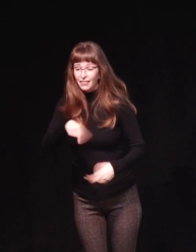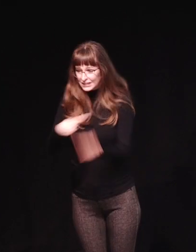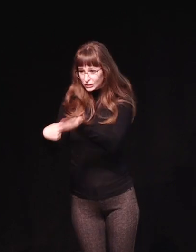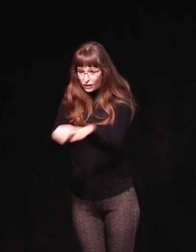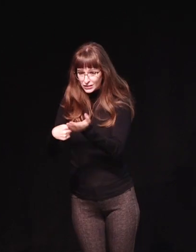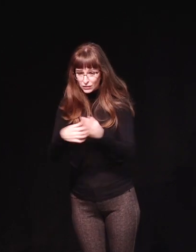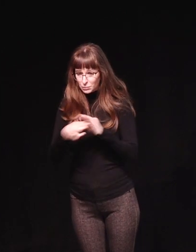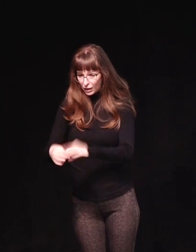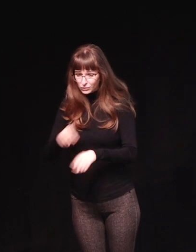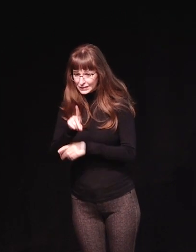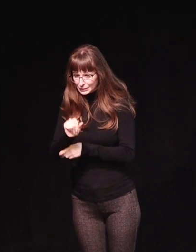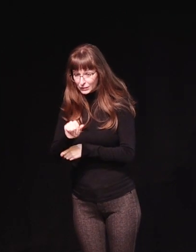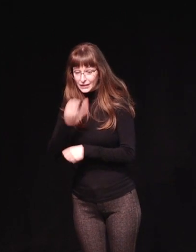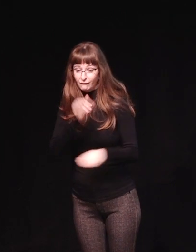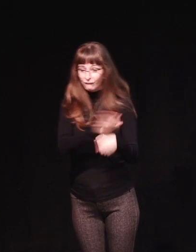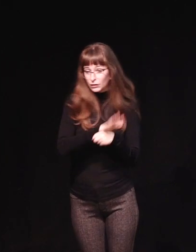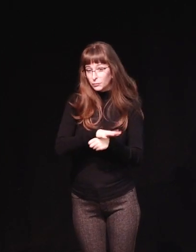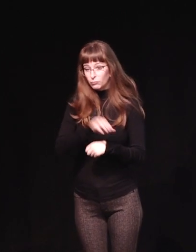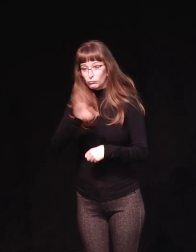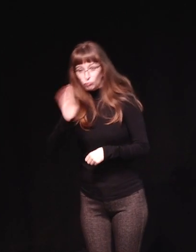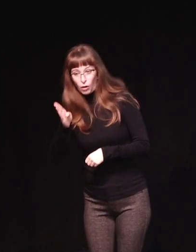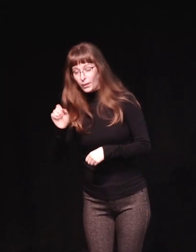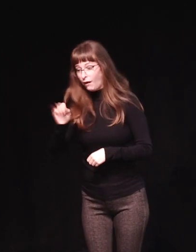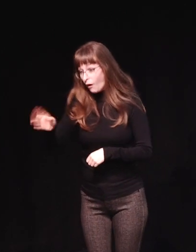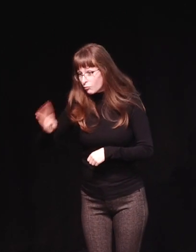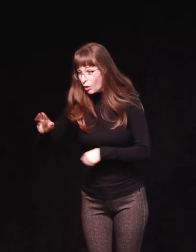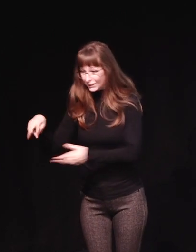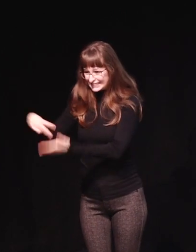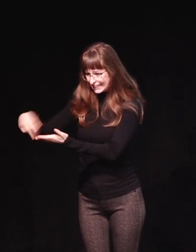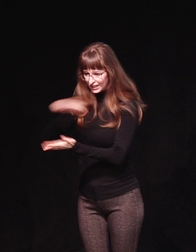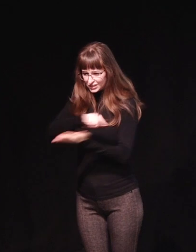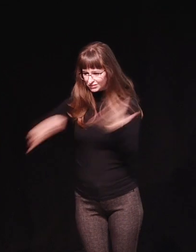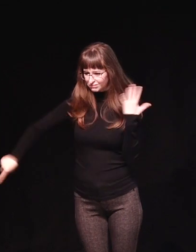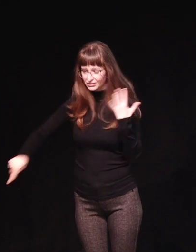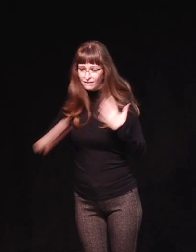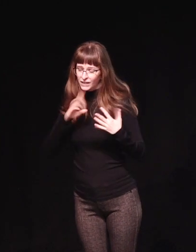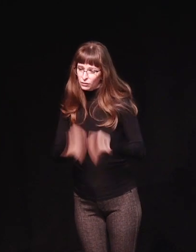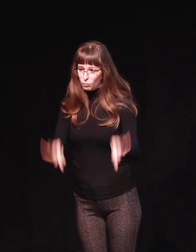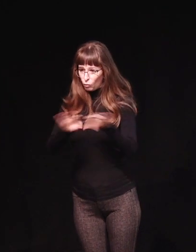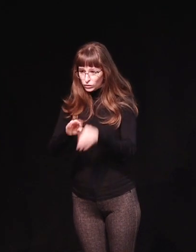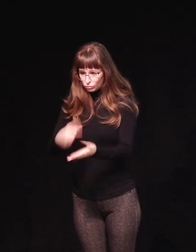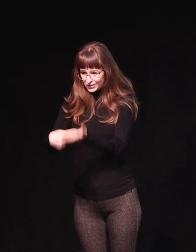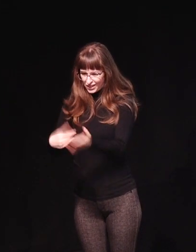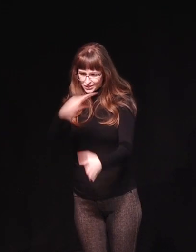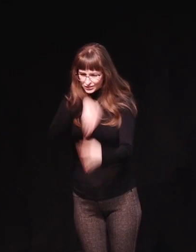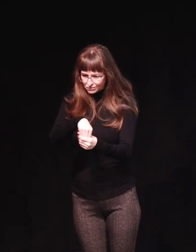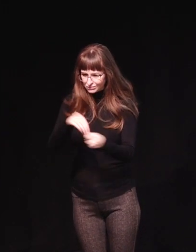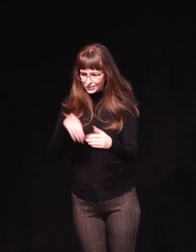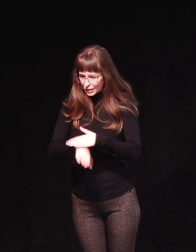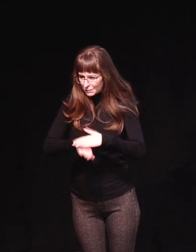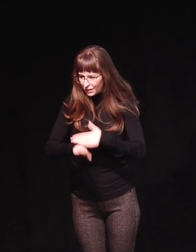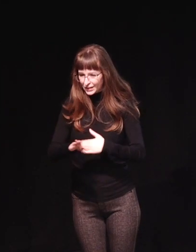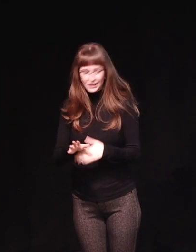stakeholders, not just from film, but from Broadway, off-Broadway, dance, and theater companies, is really critical to ensuring that New York City's entertainment